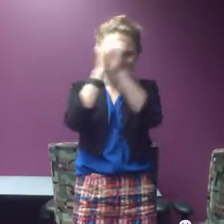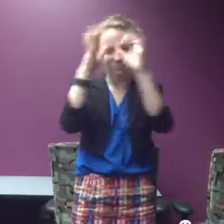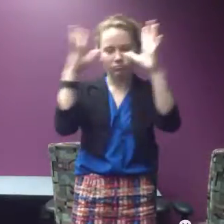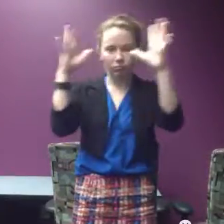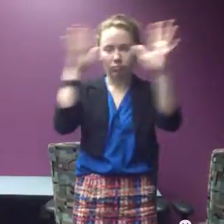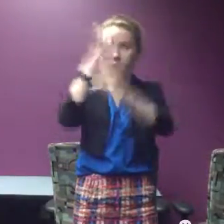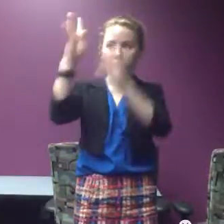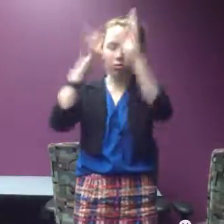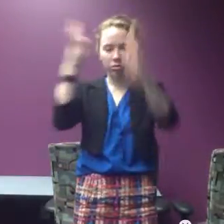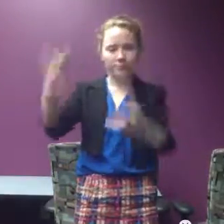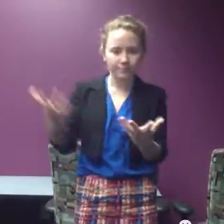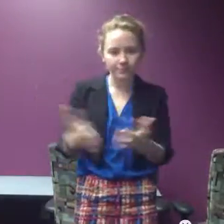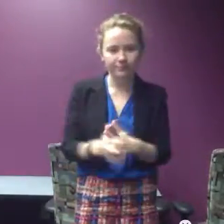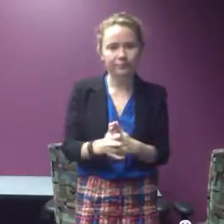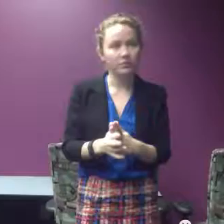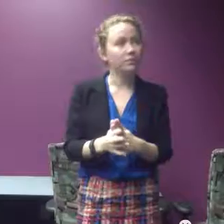I'm not really going to draw it. You can just imagine.